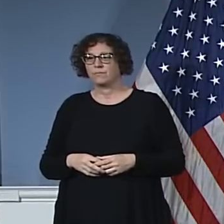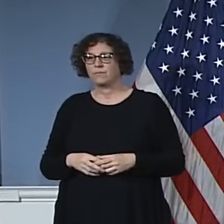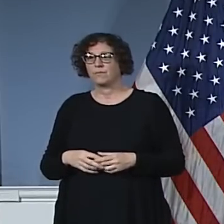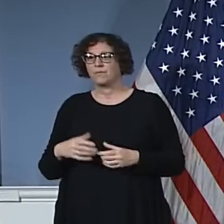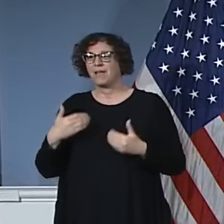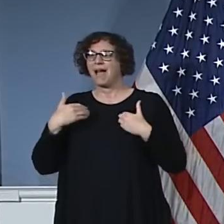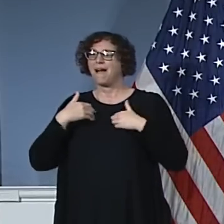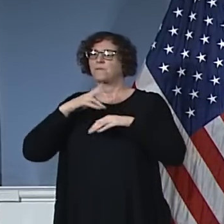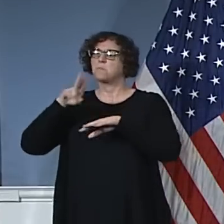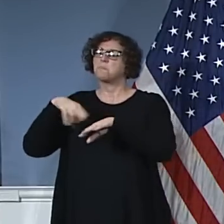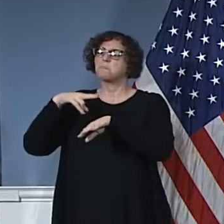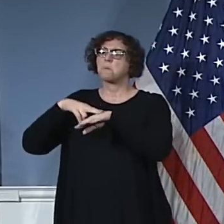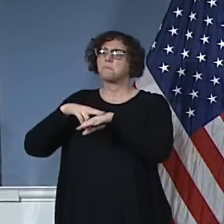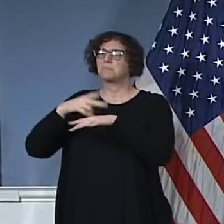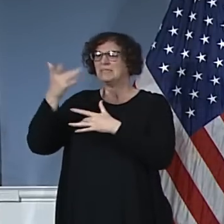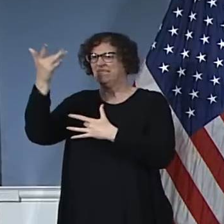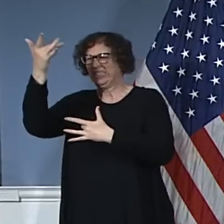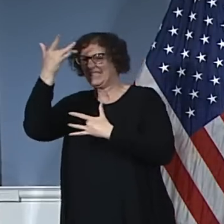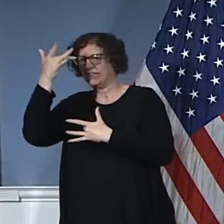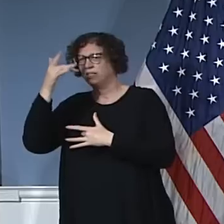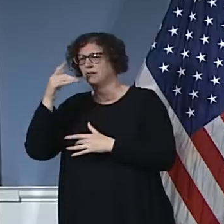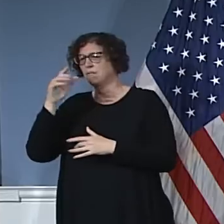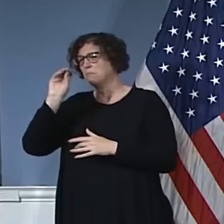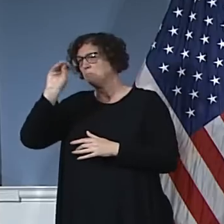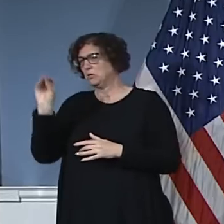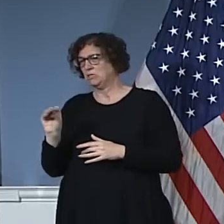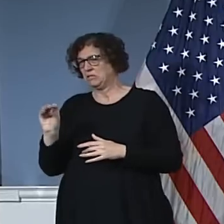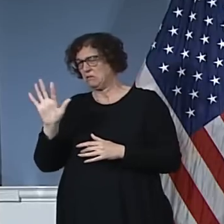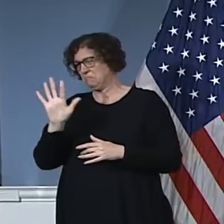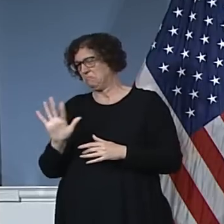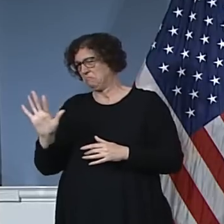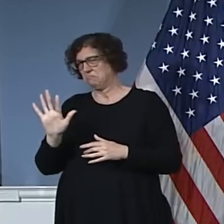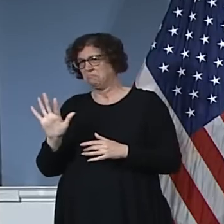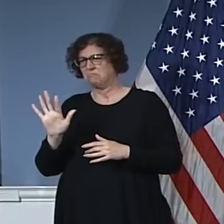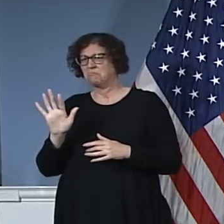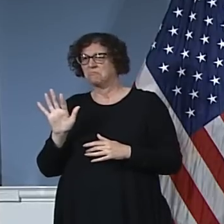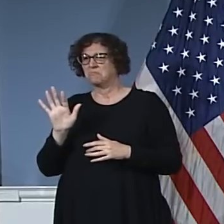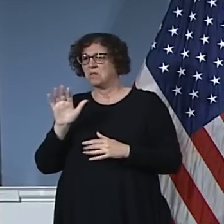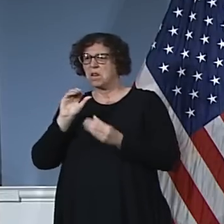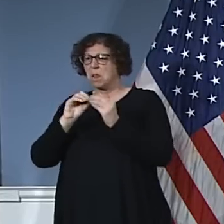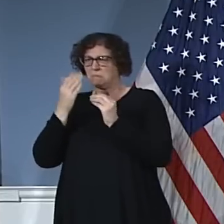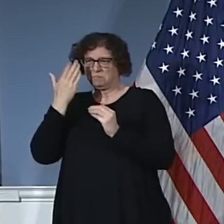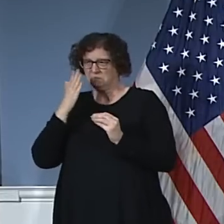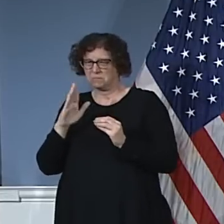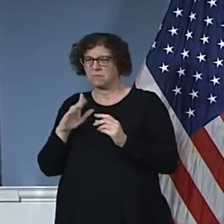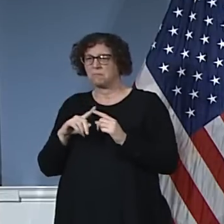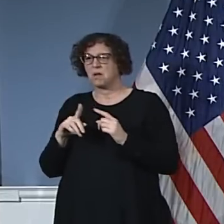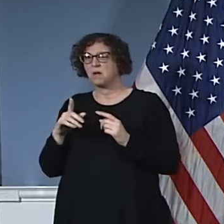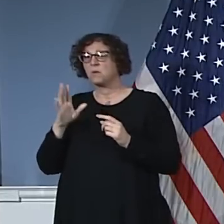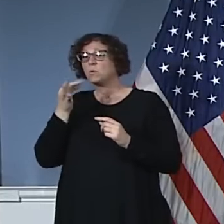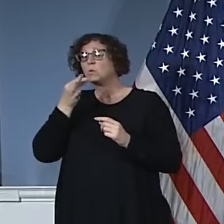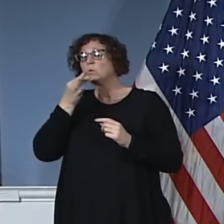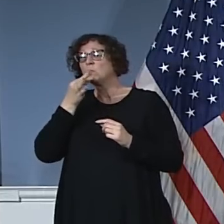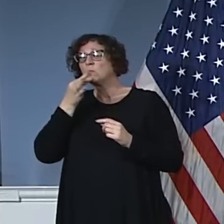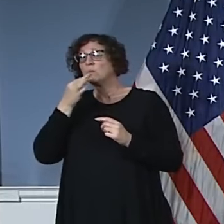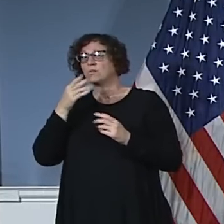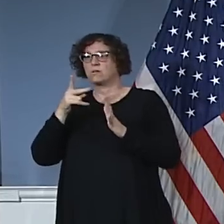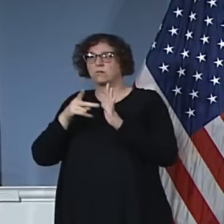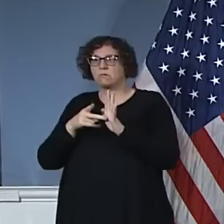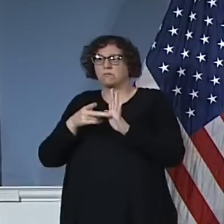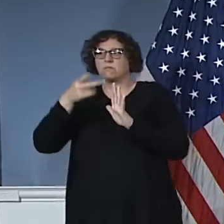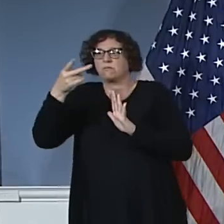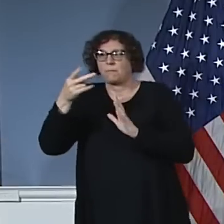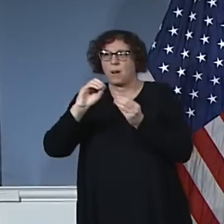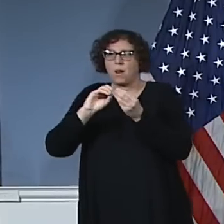for the department, it's approaching about double that rate. And we saw the numbers start to go up when this really took